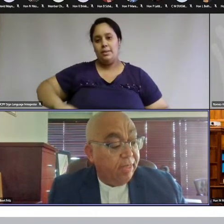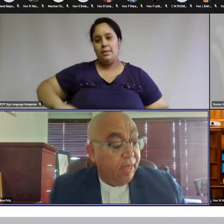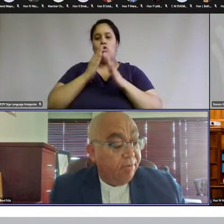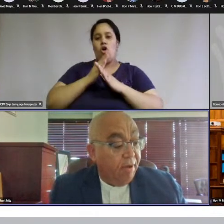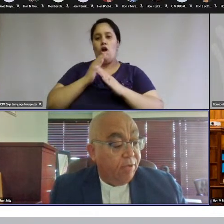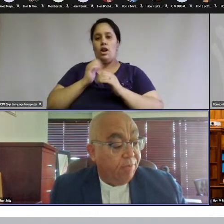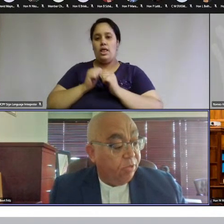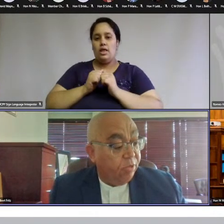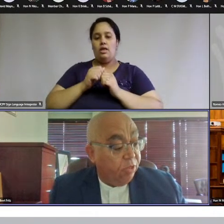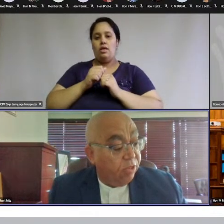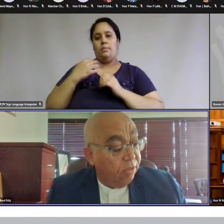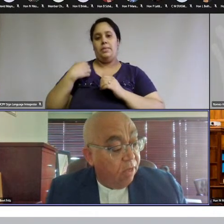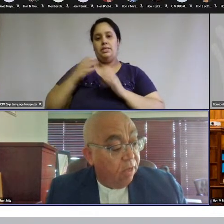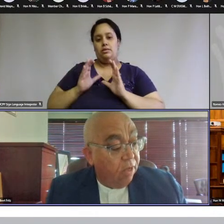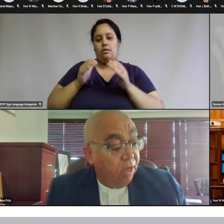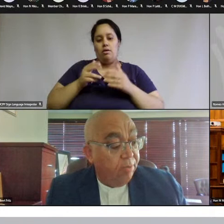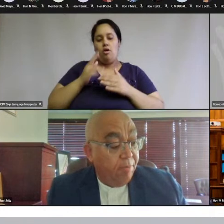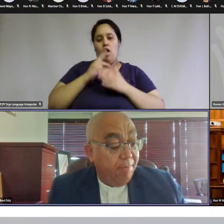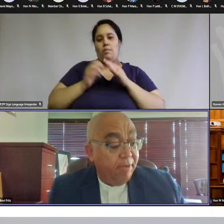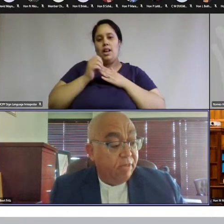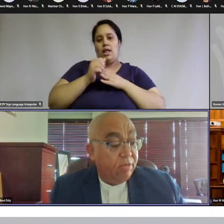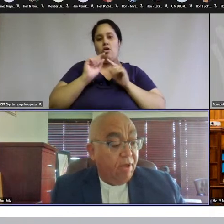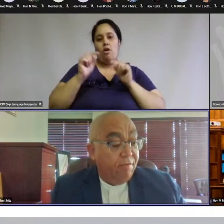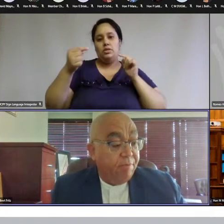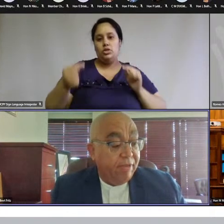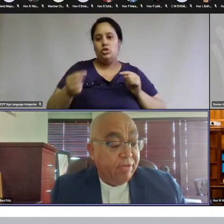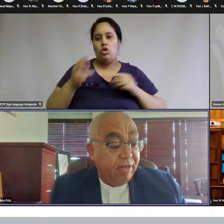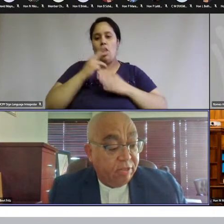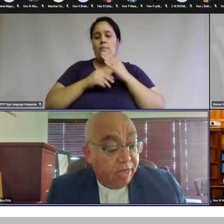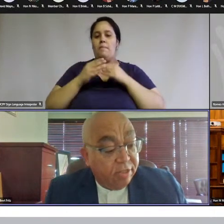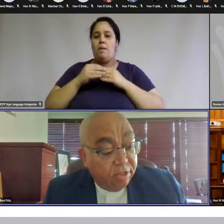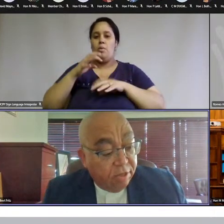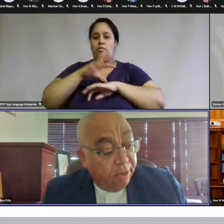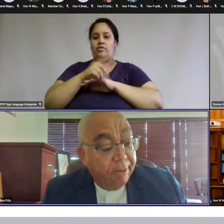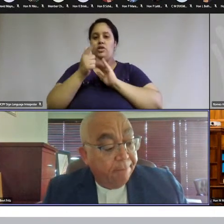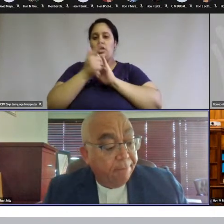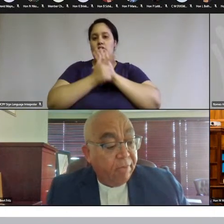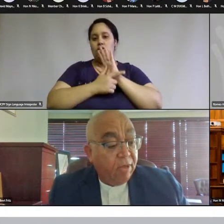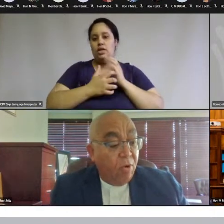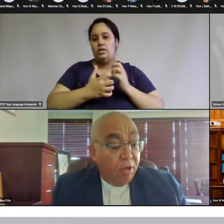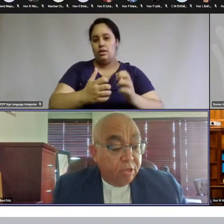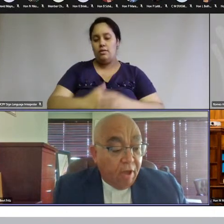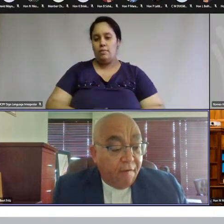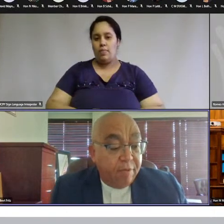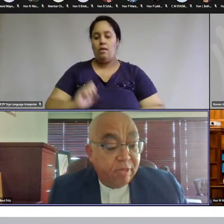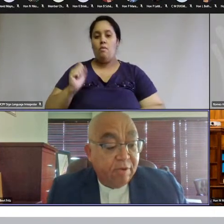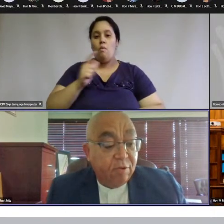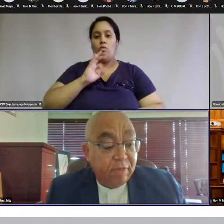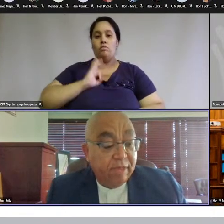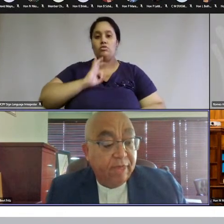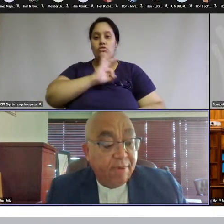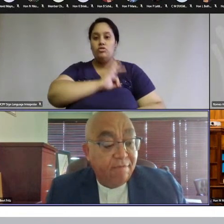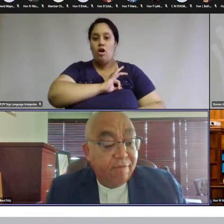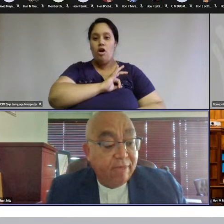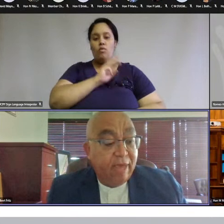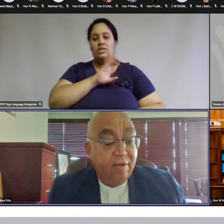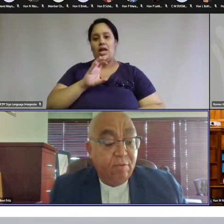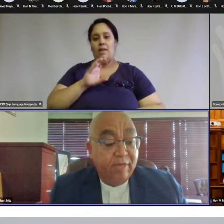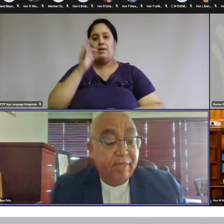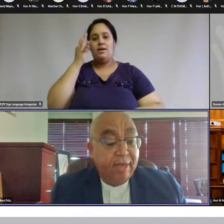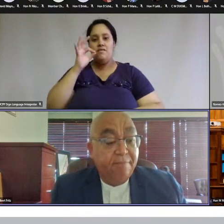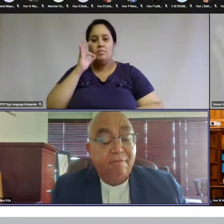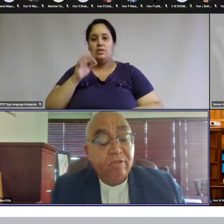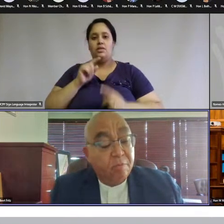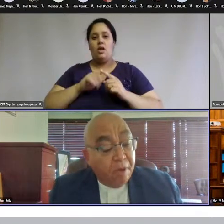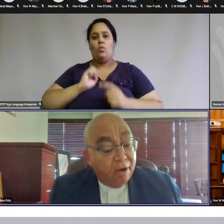Honorable Leader of the Opposition, Honorable members of the Provincial Legislature, all staff members of the Western Cape Government and